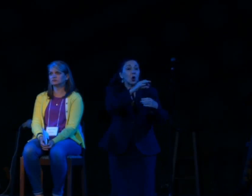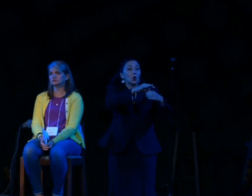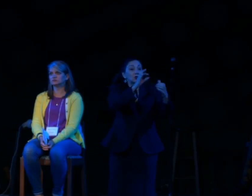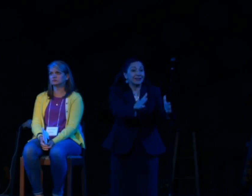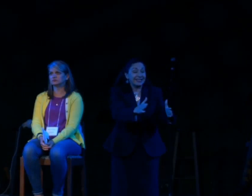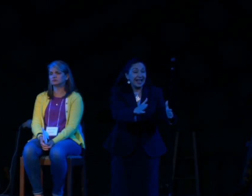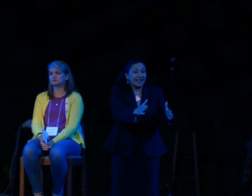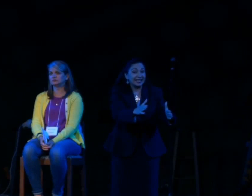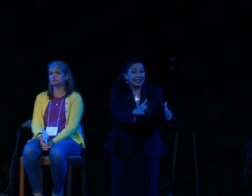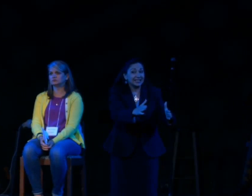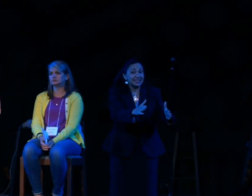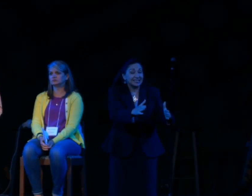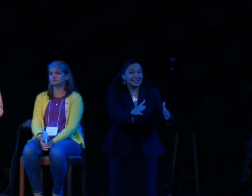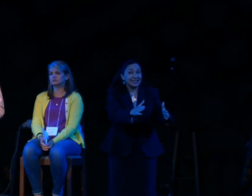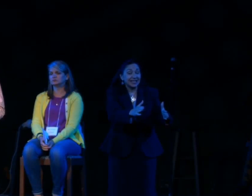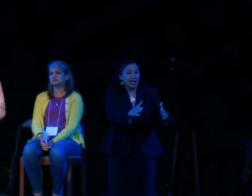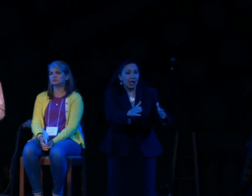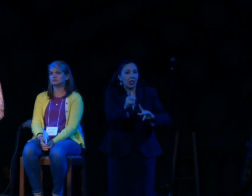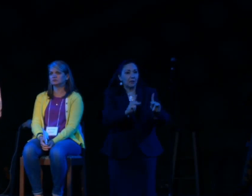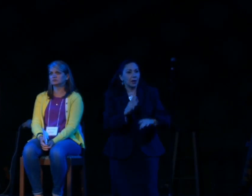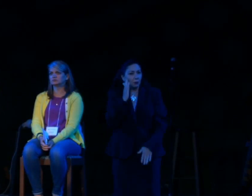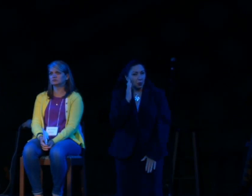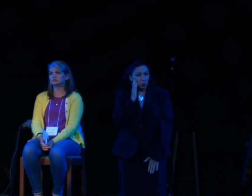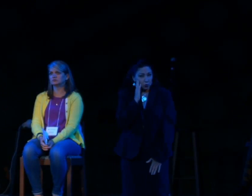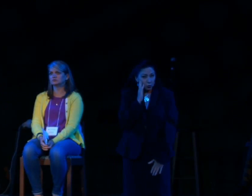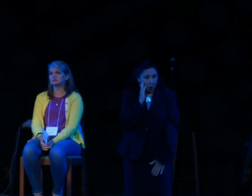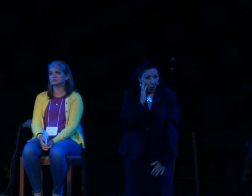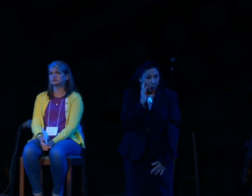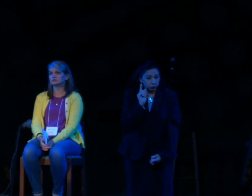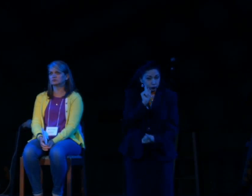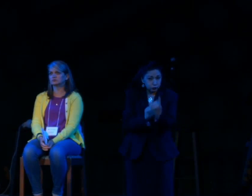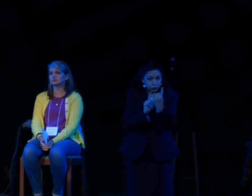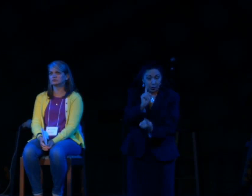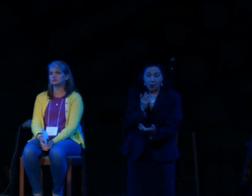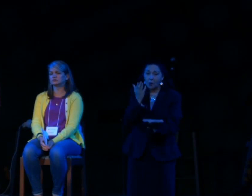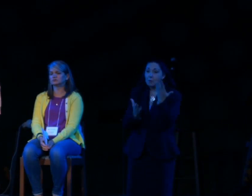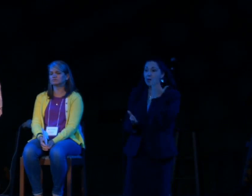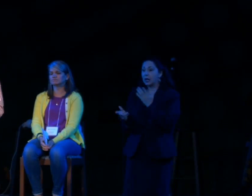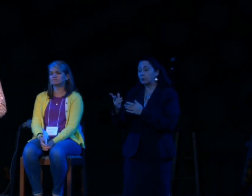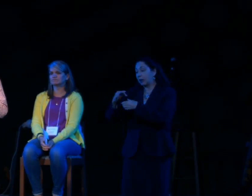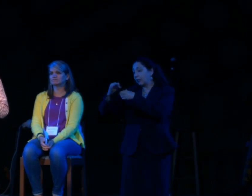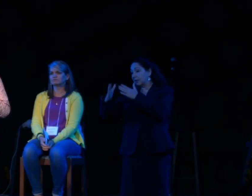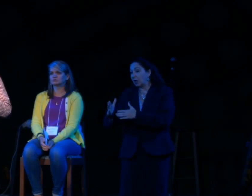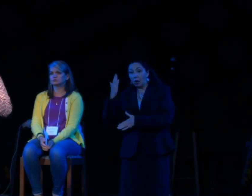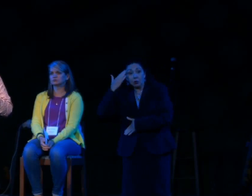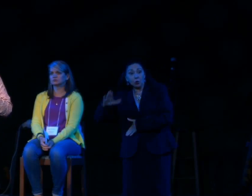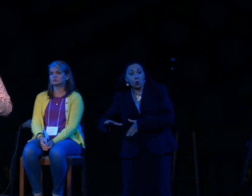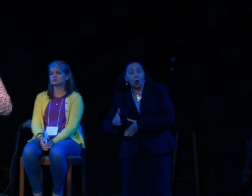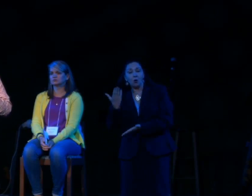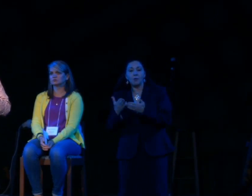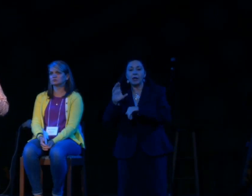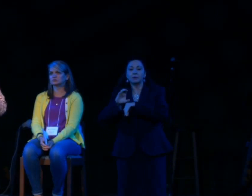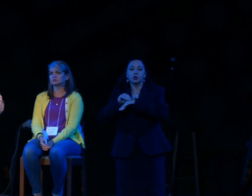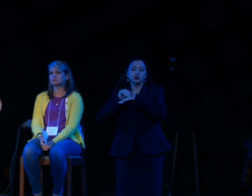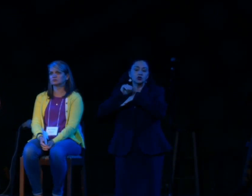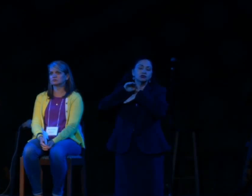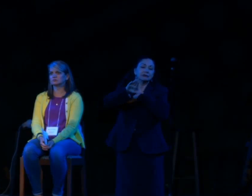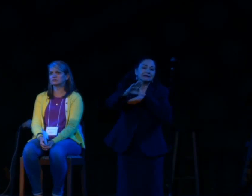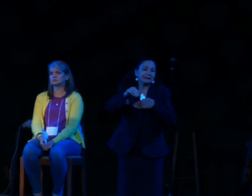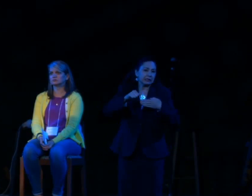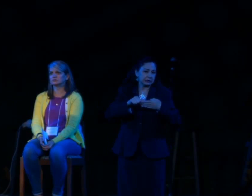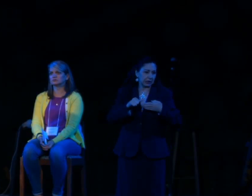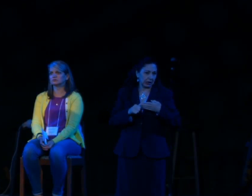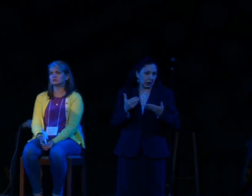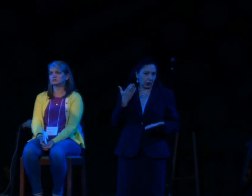delegates, especially the ones you know, maybe even ones you don't know. Maybe your church sends a letter.